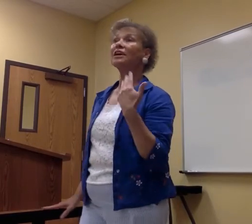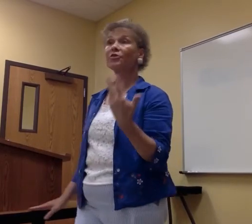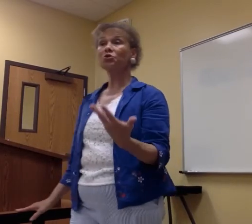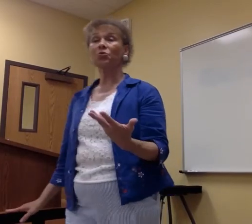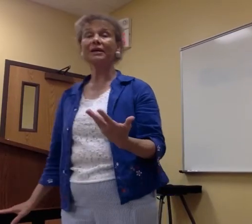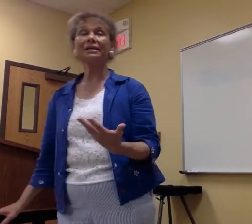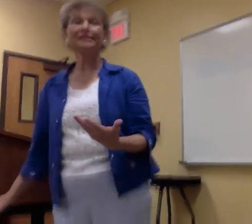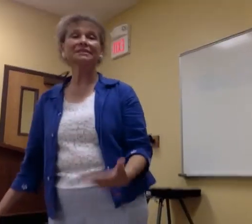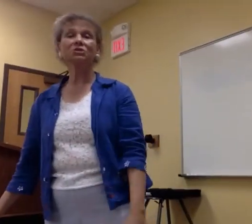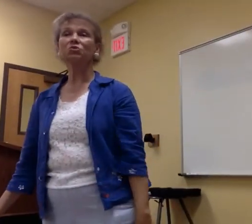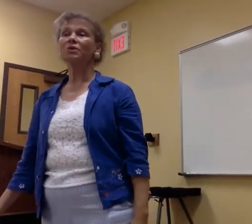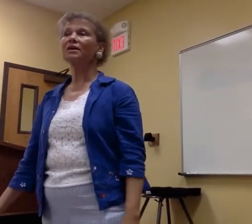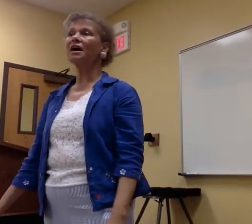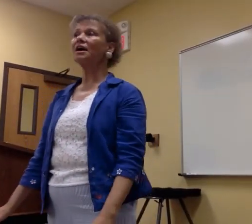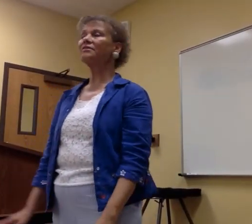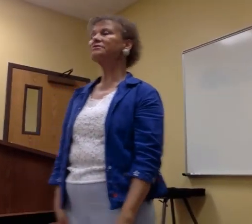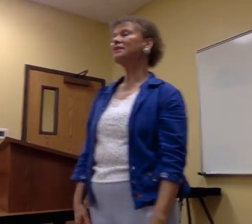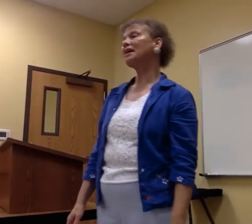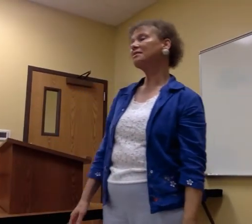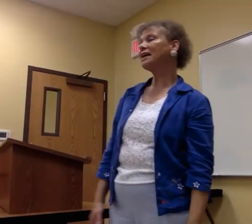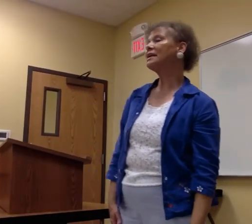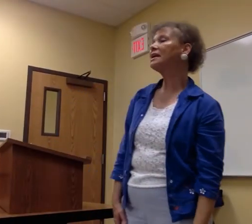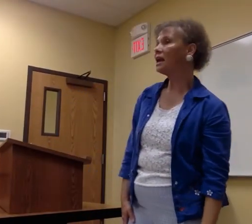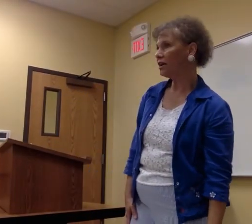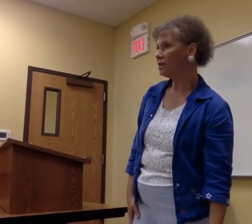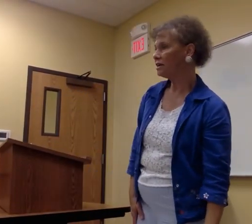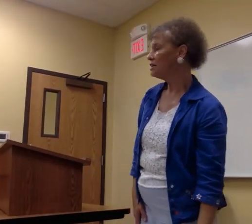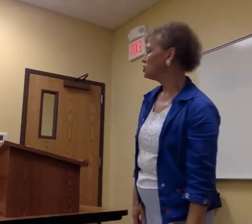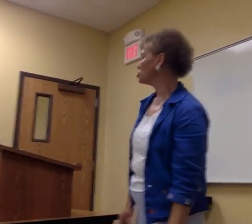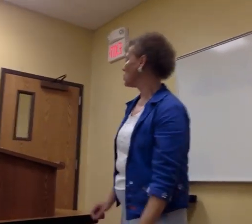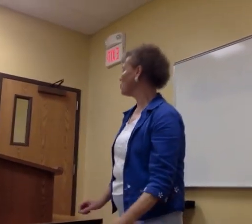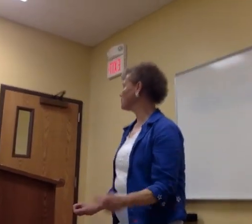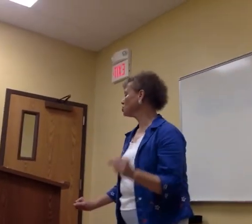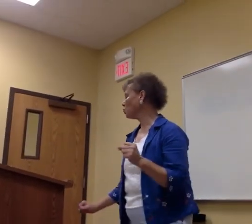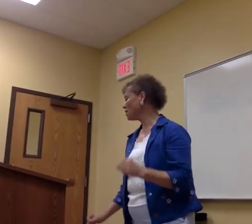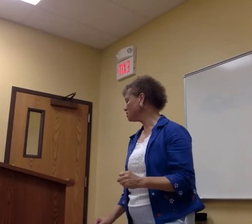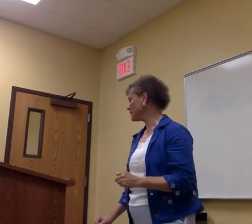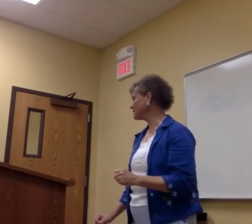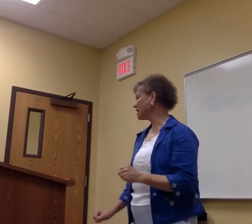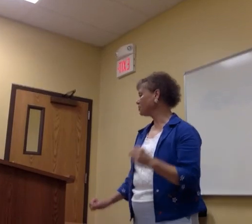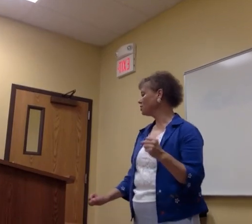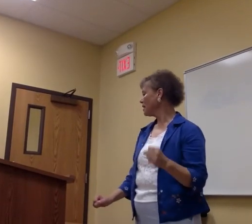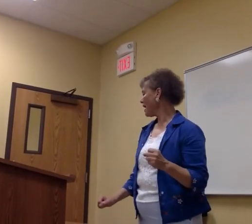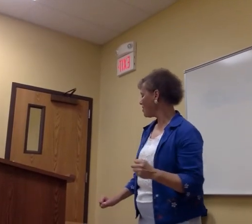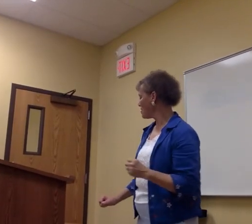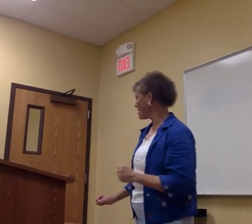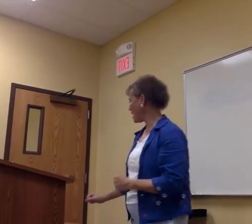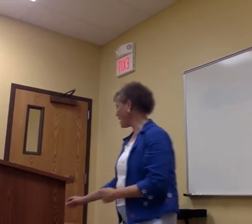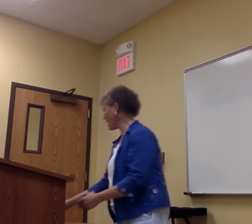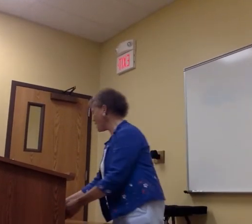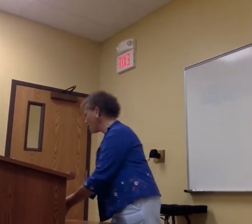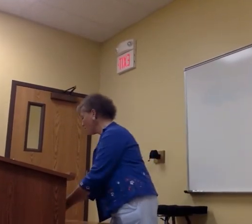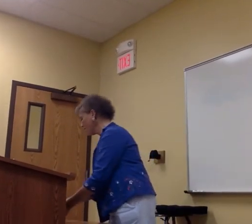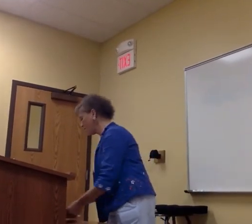of Gallaudet and Claire. So I want us to watch that together, and then I have an activity